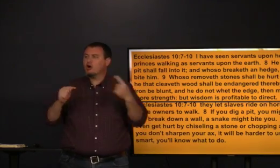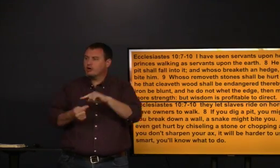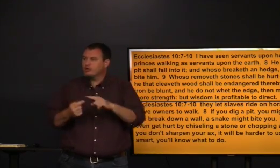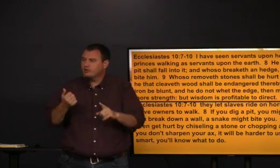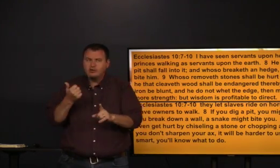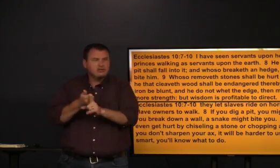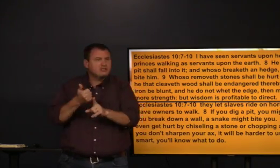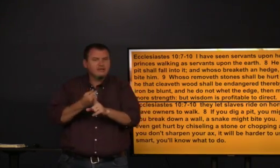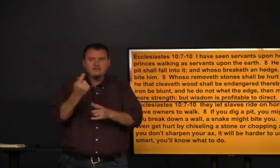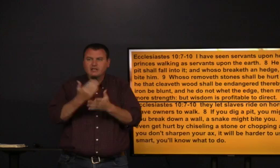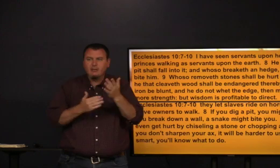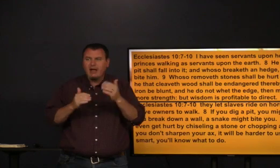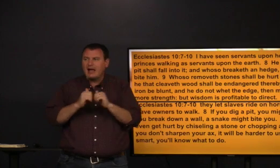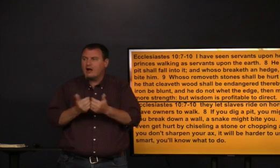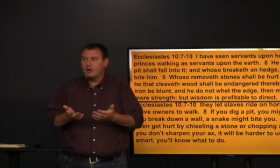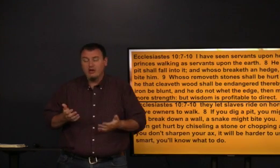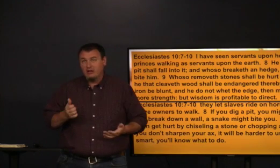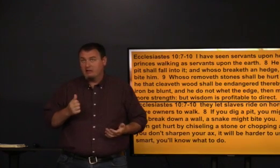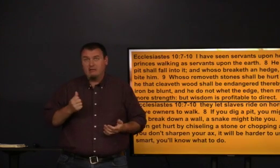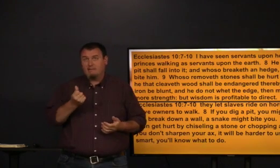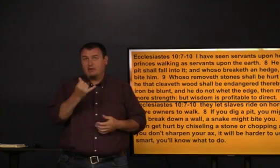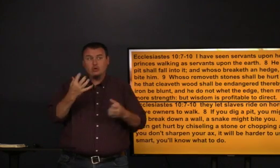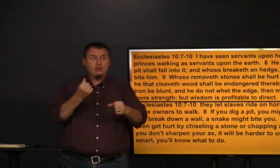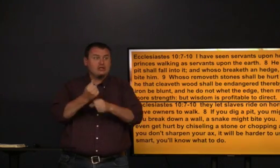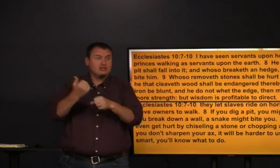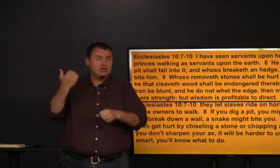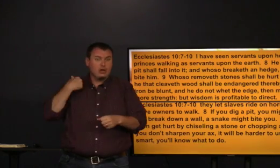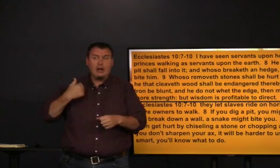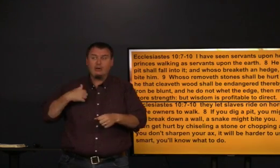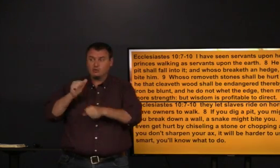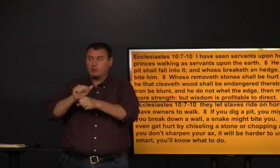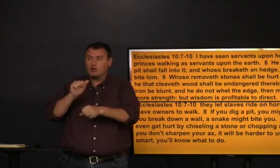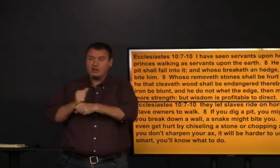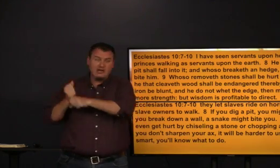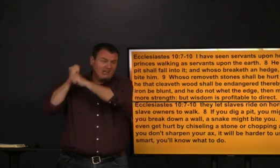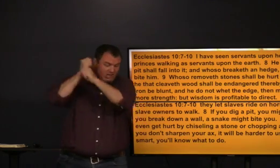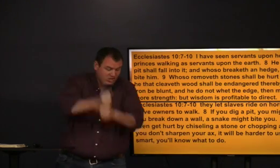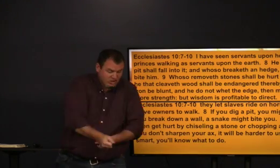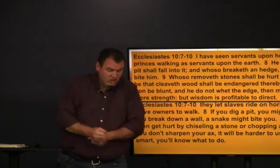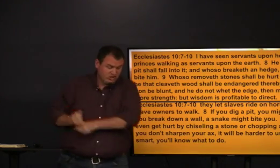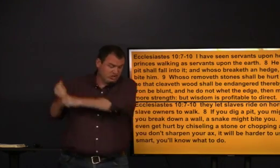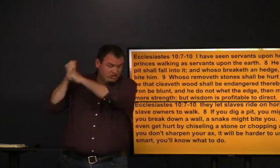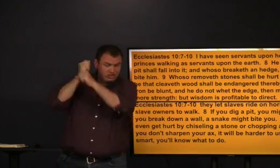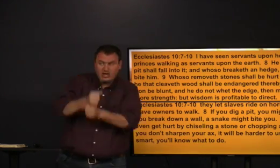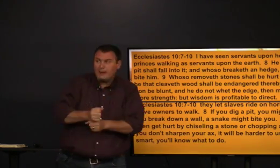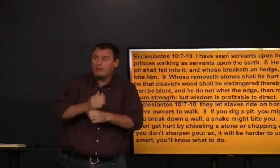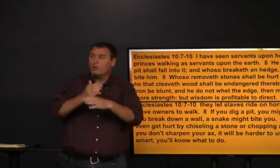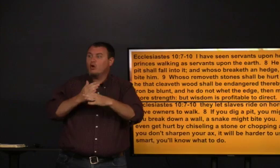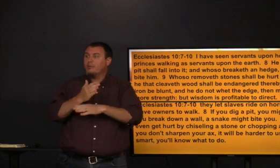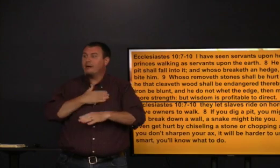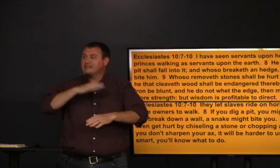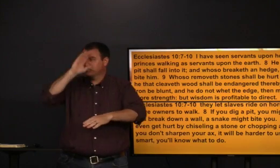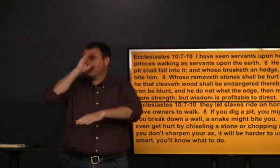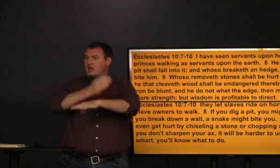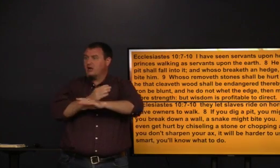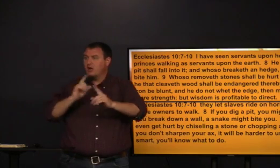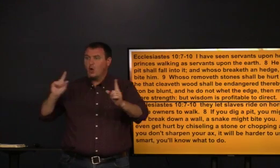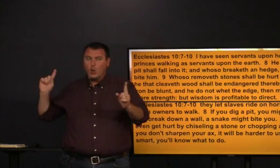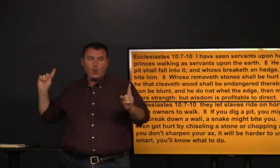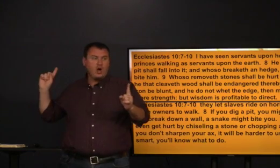Hurt yourself somehow. A few years ago, I was working, chopping wood. My son walked